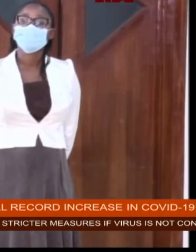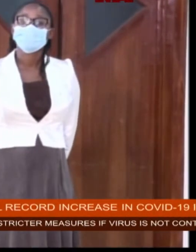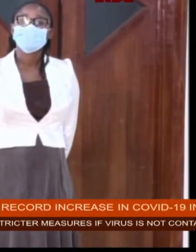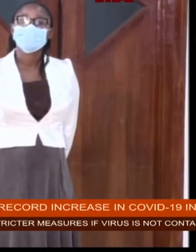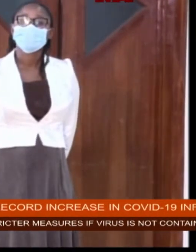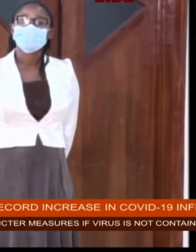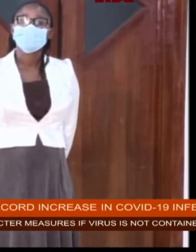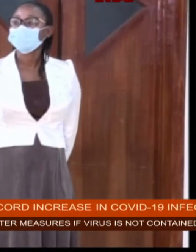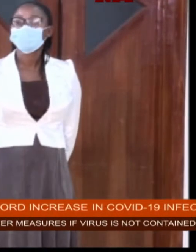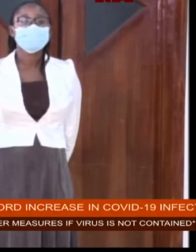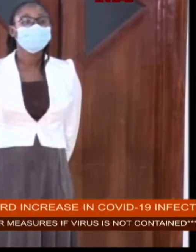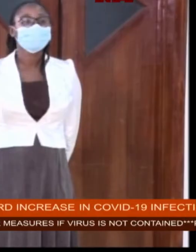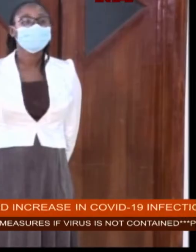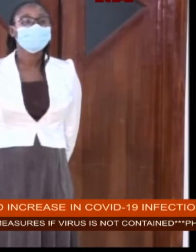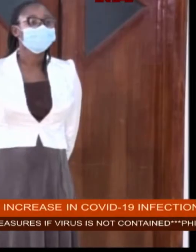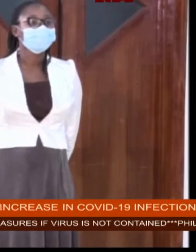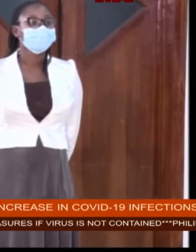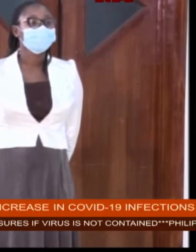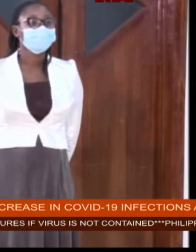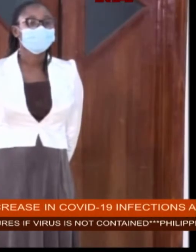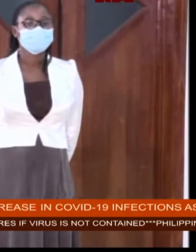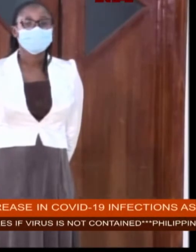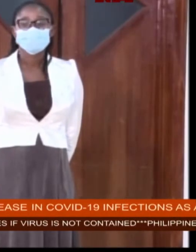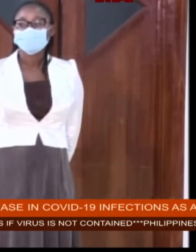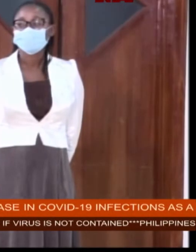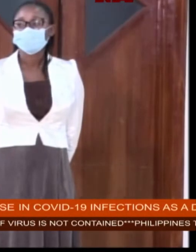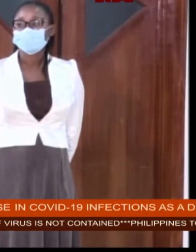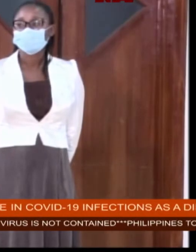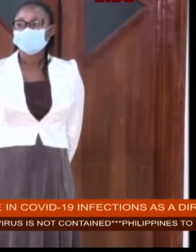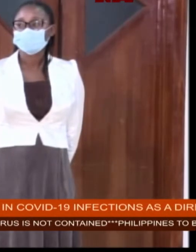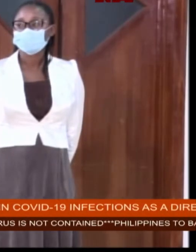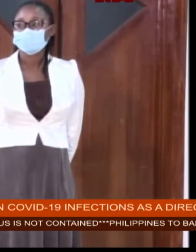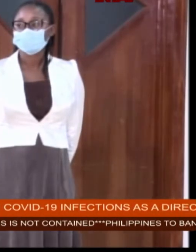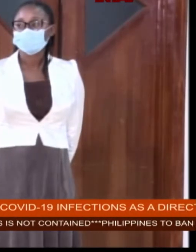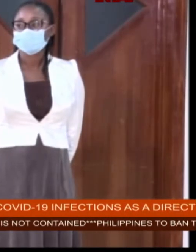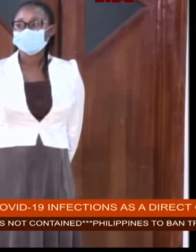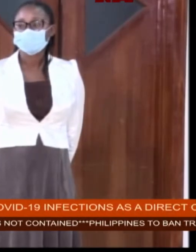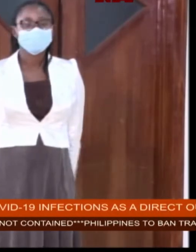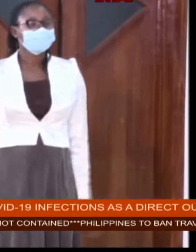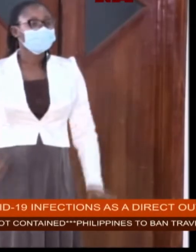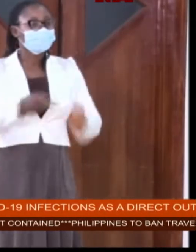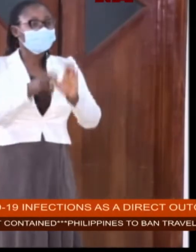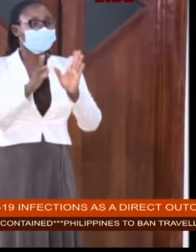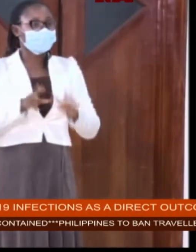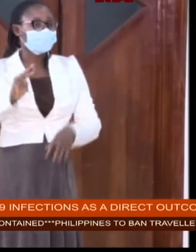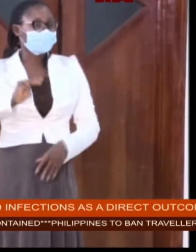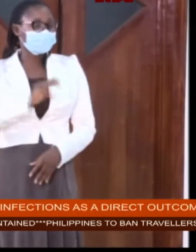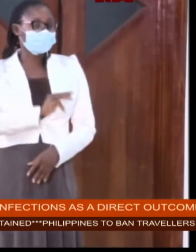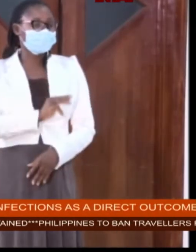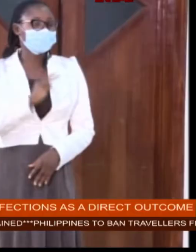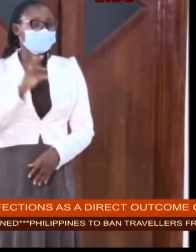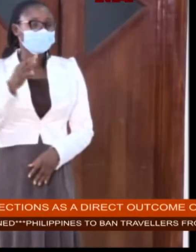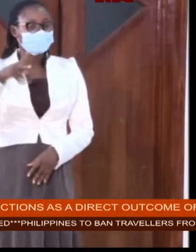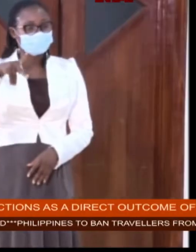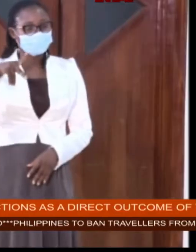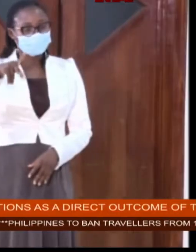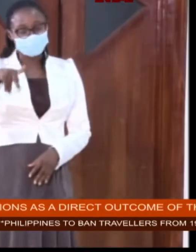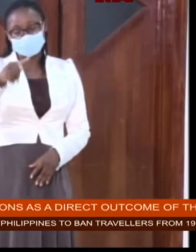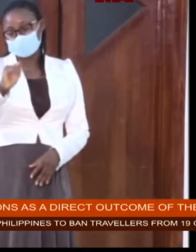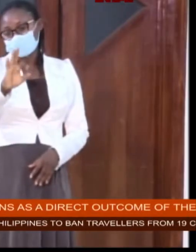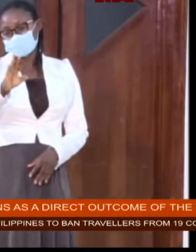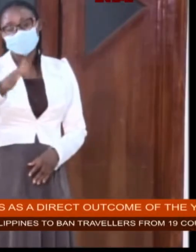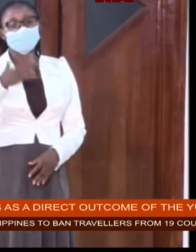The Chairman, members of the task force,